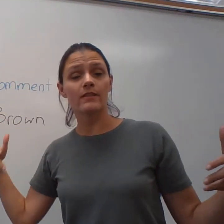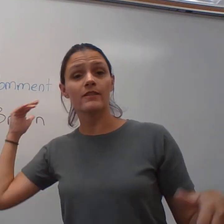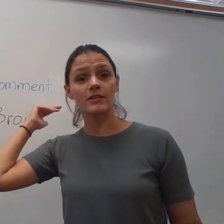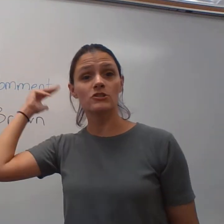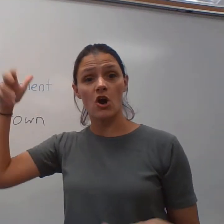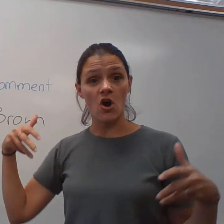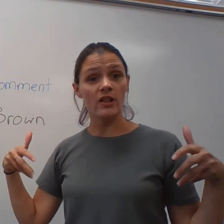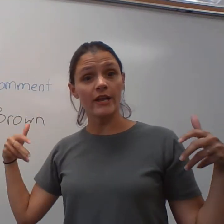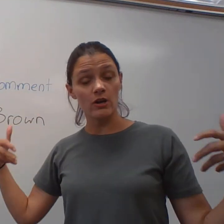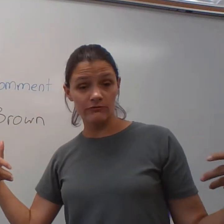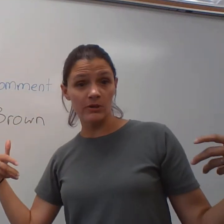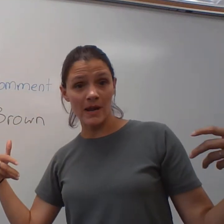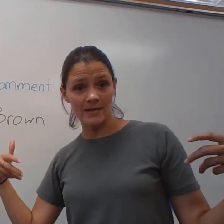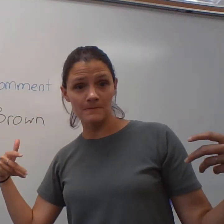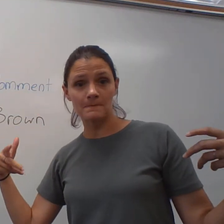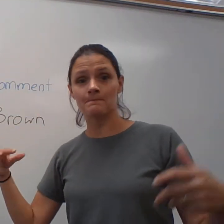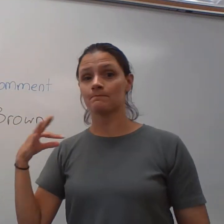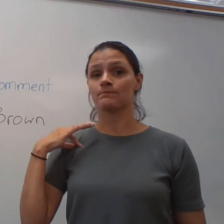that is tall and overweight.